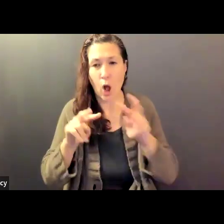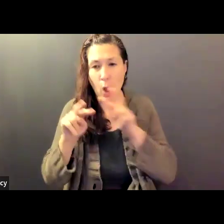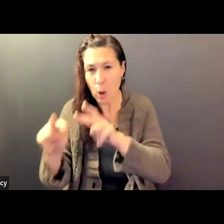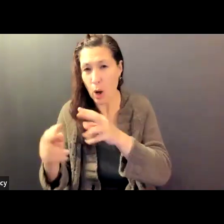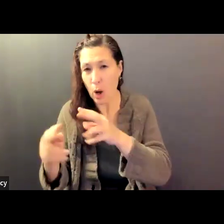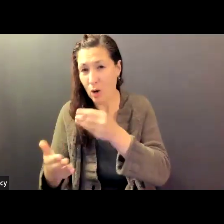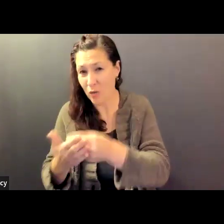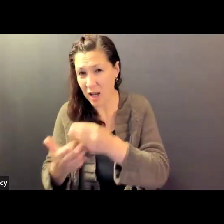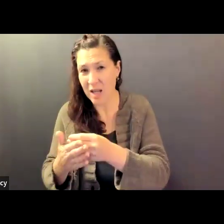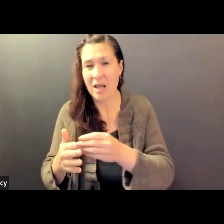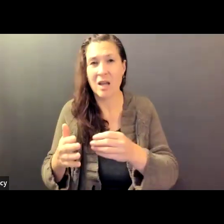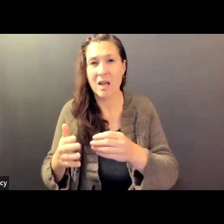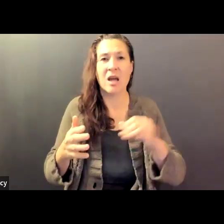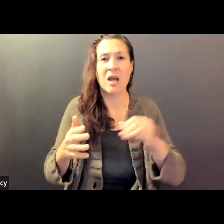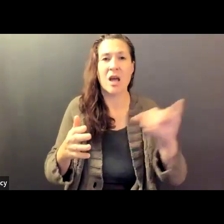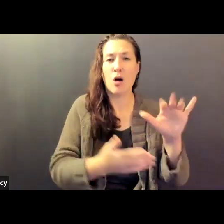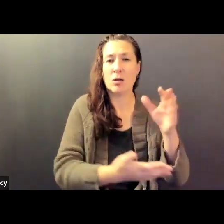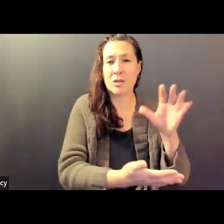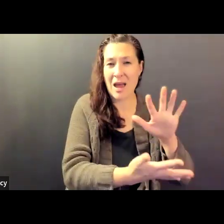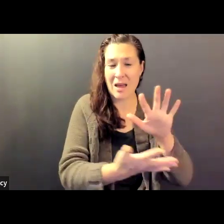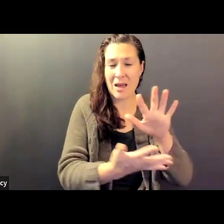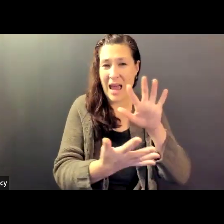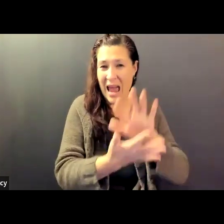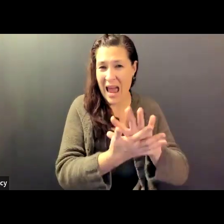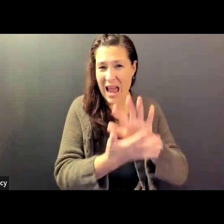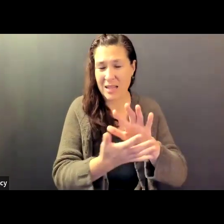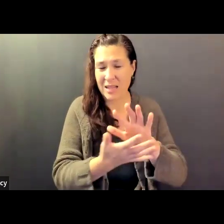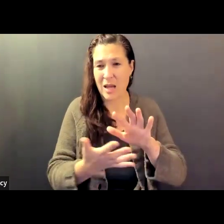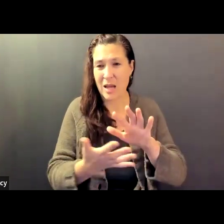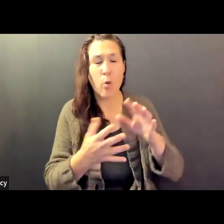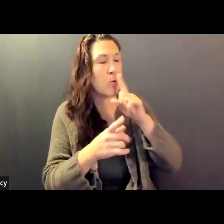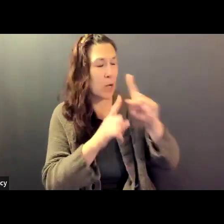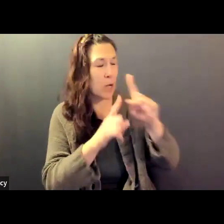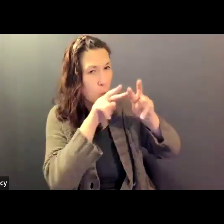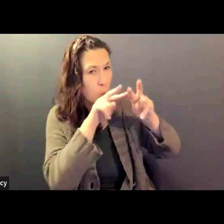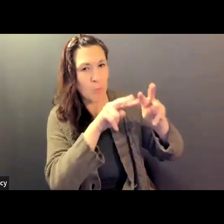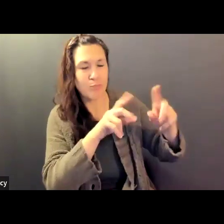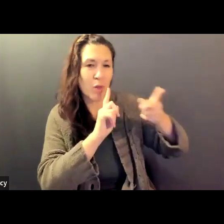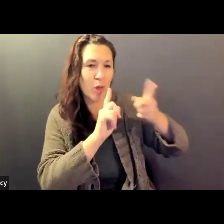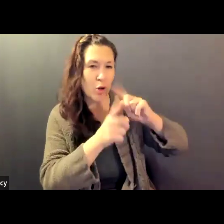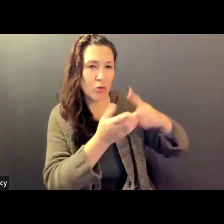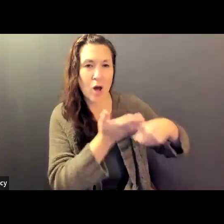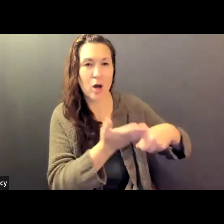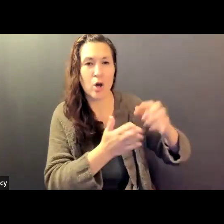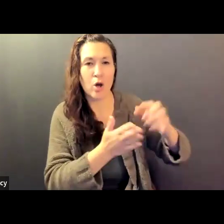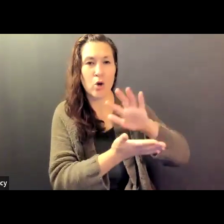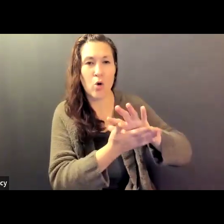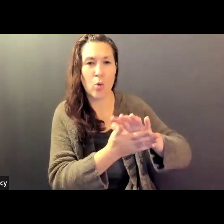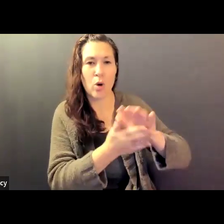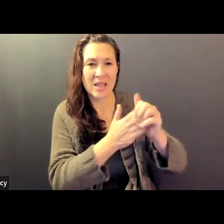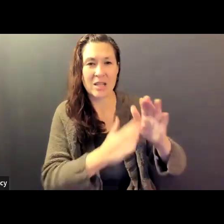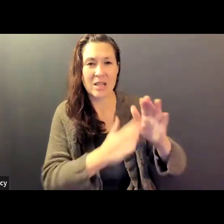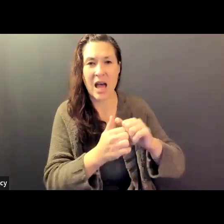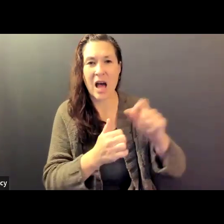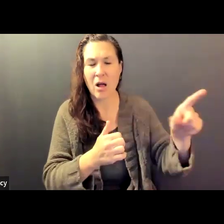and then academics on the other side, talking to school leaders about the way they can document the needs for their groupings. And one of the things